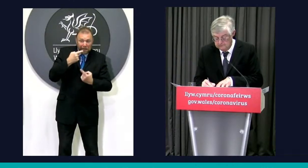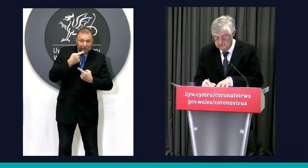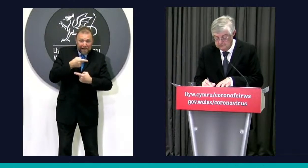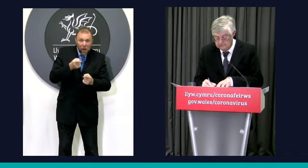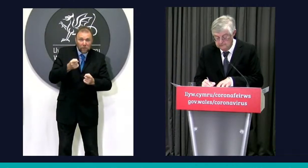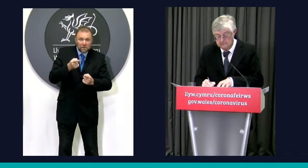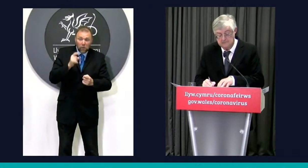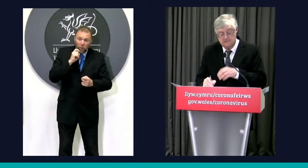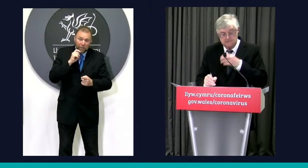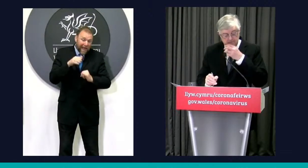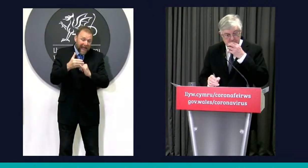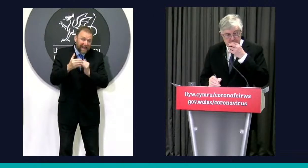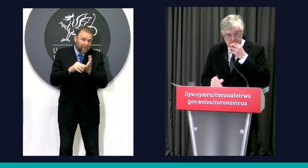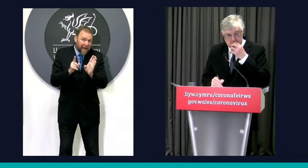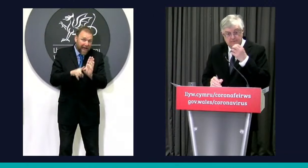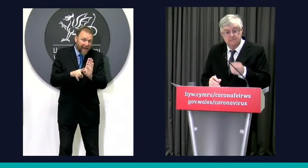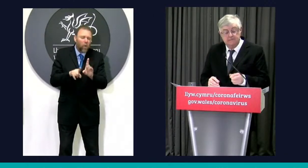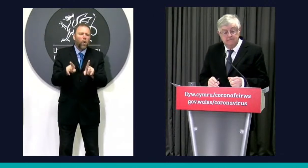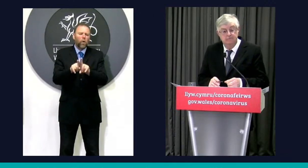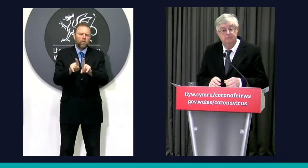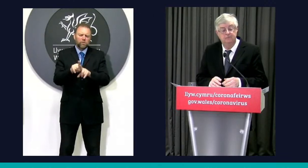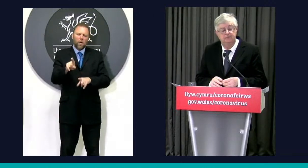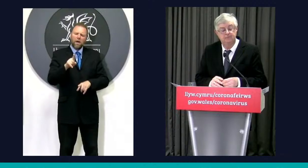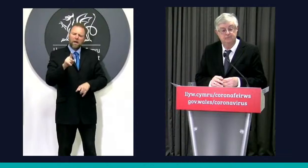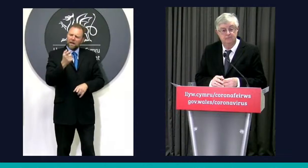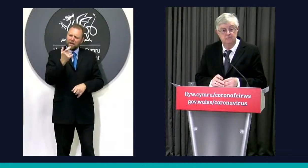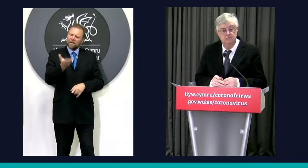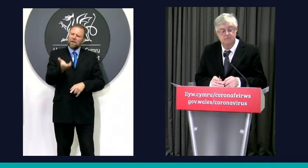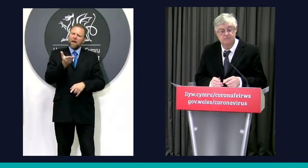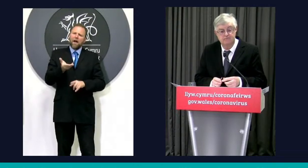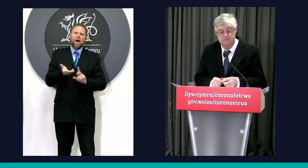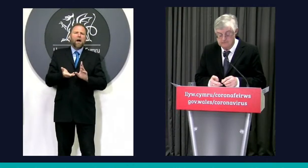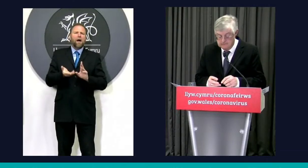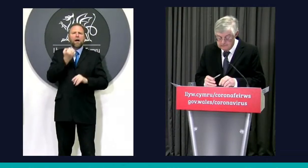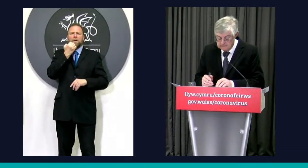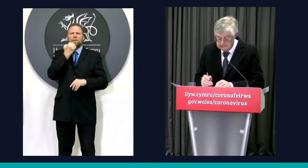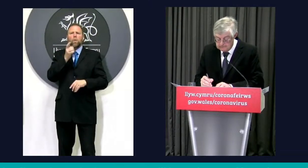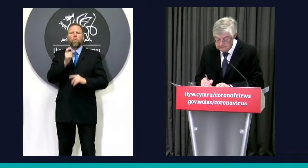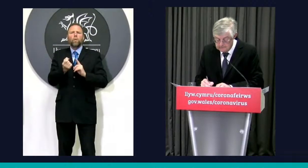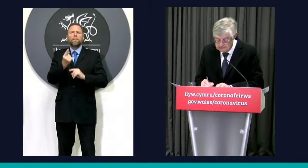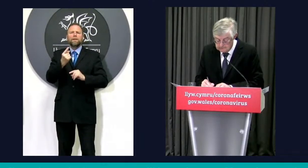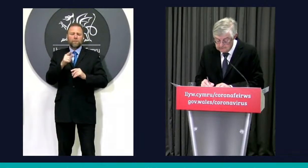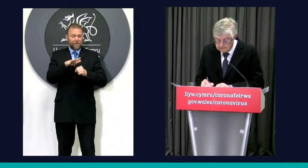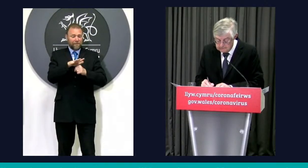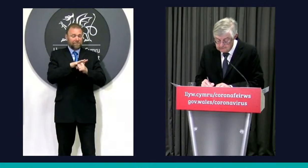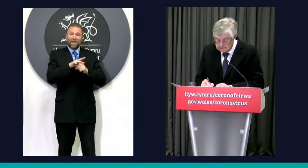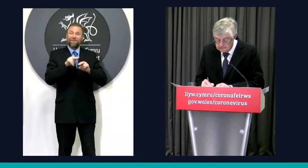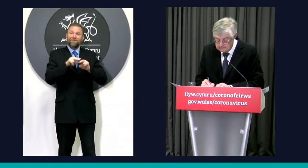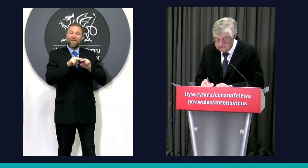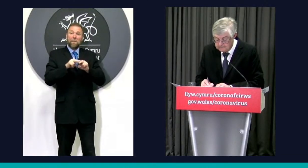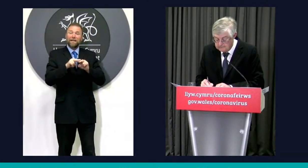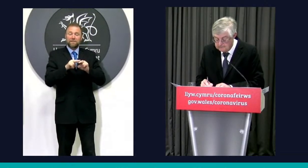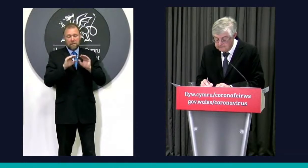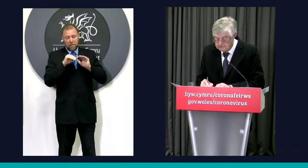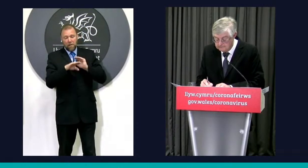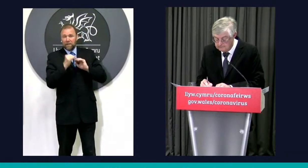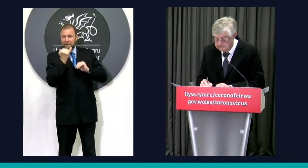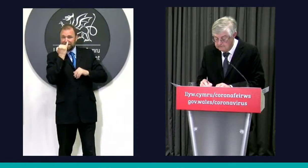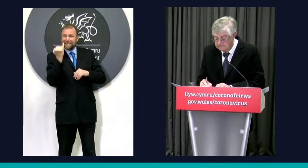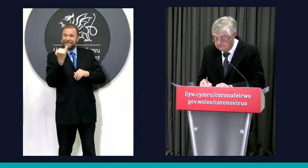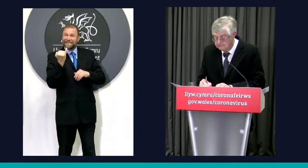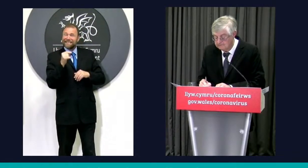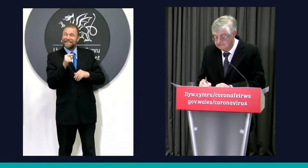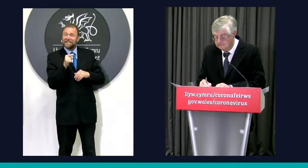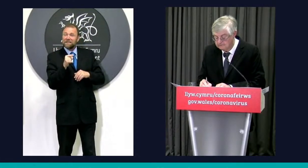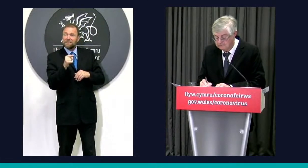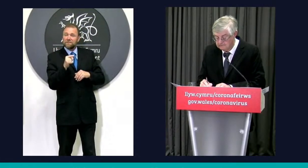May? And could I just ask you for an update on the situation for those families who have under 16-year-olds with an underlying health